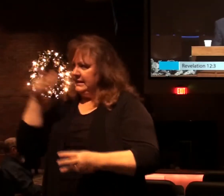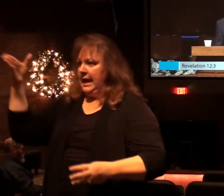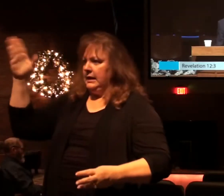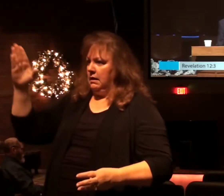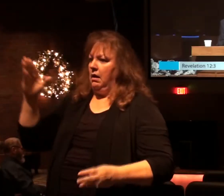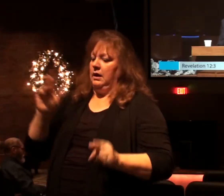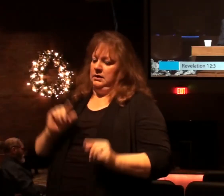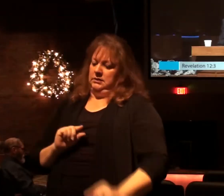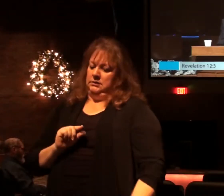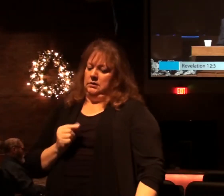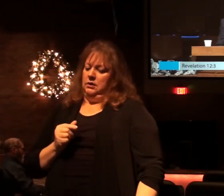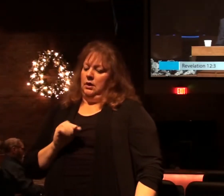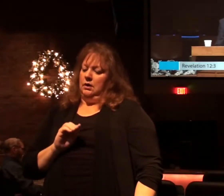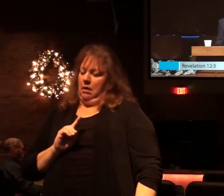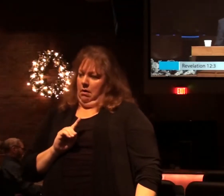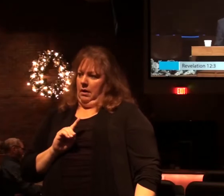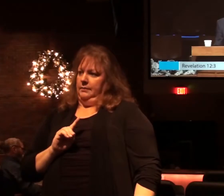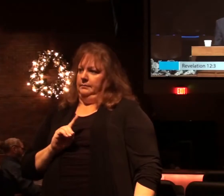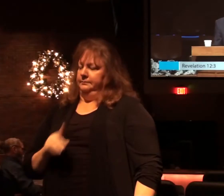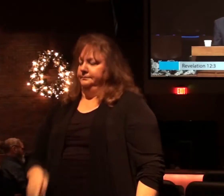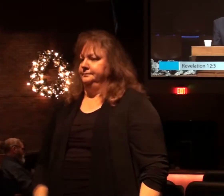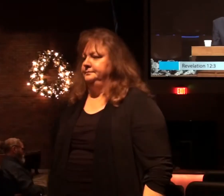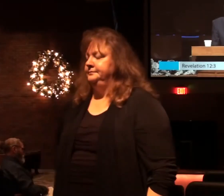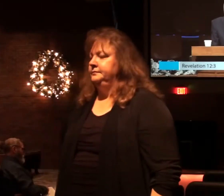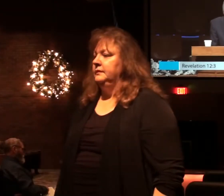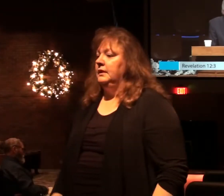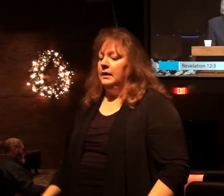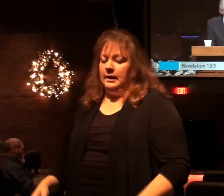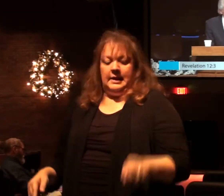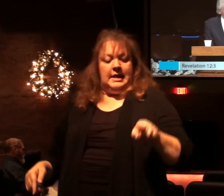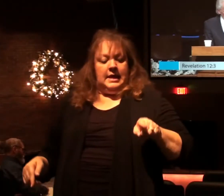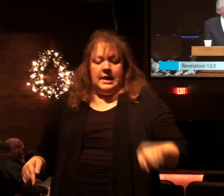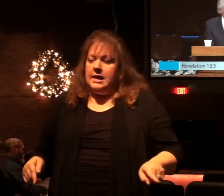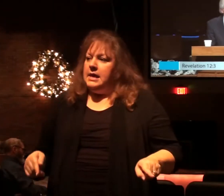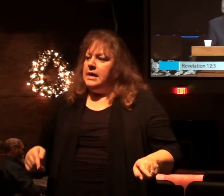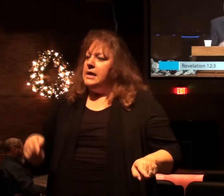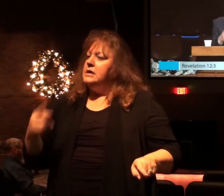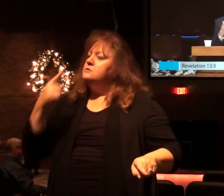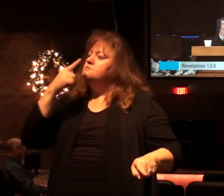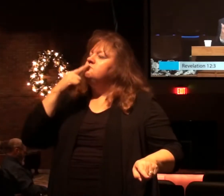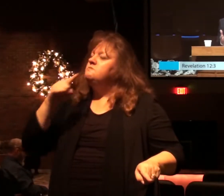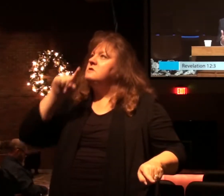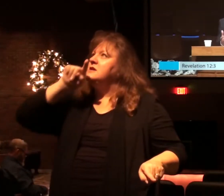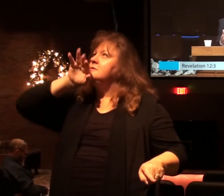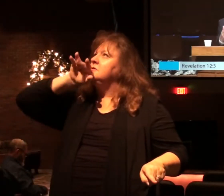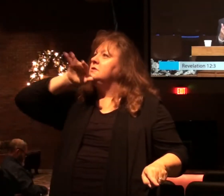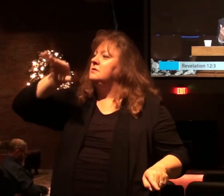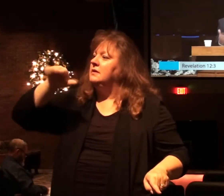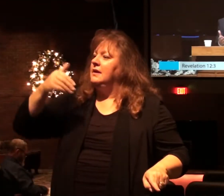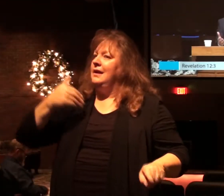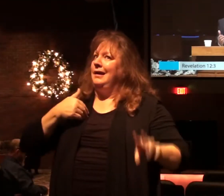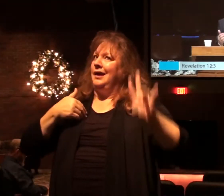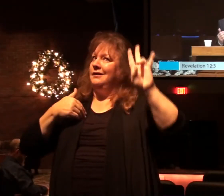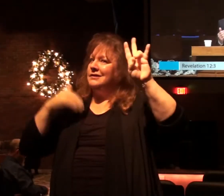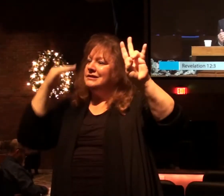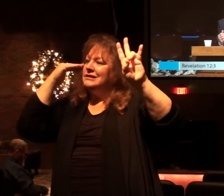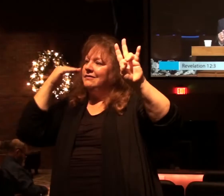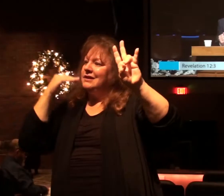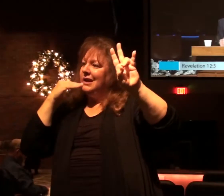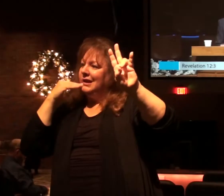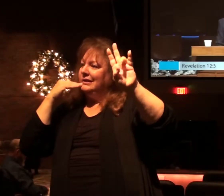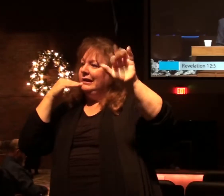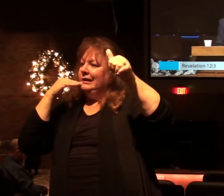about at other times. He is a great red dragon. He has 7 heads, 10